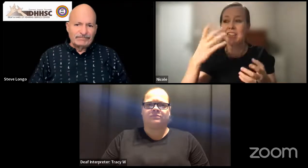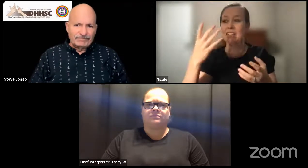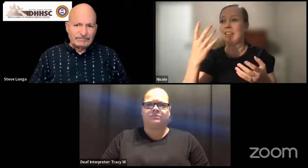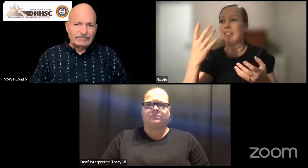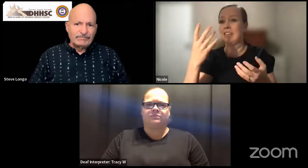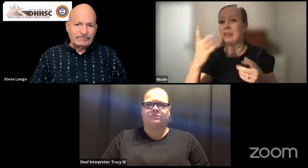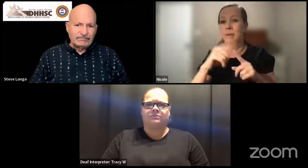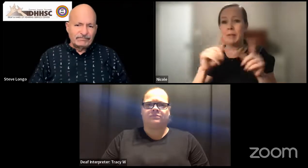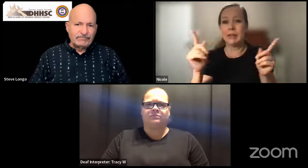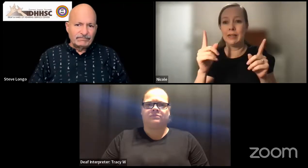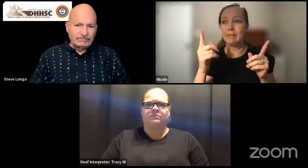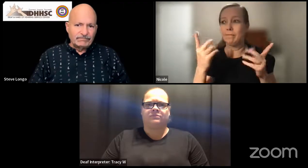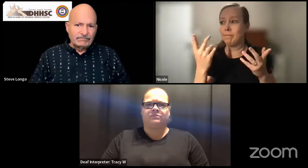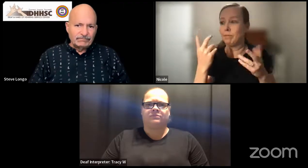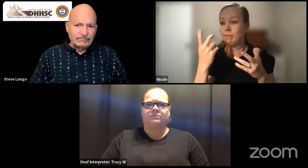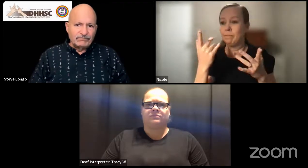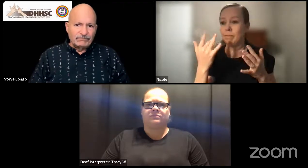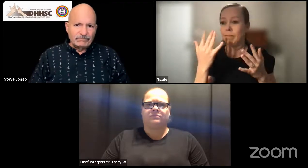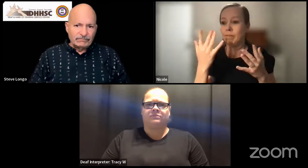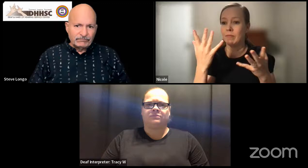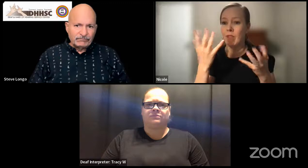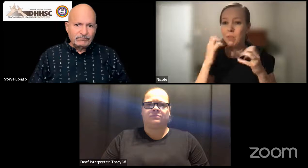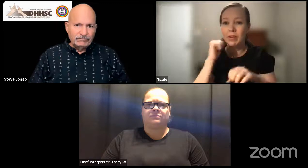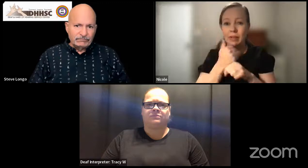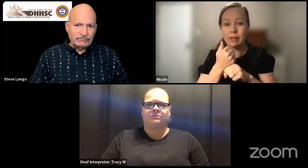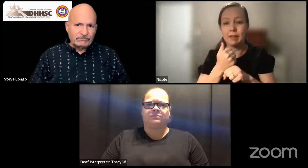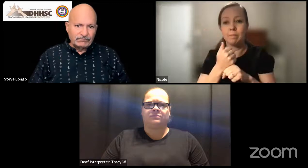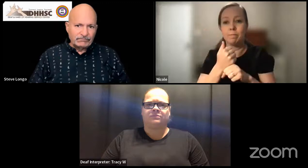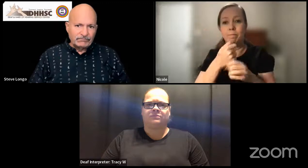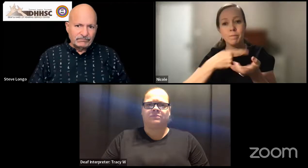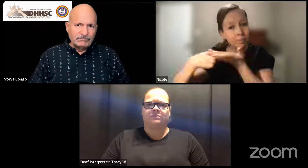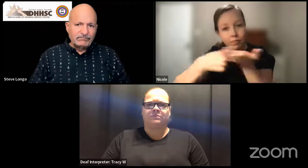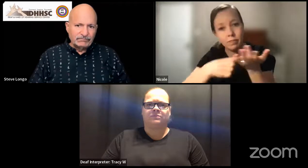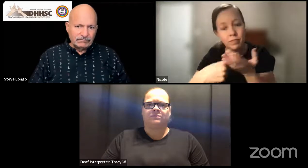There are just so many needs that we have.